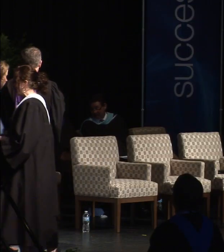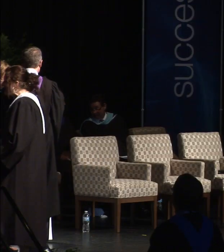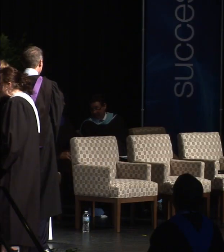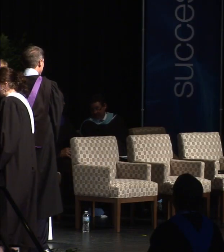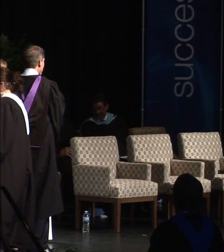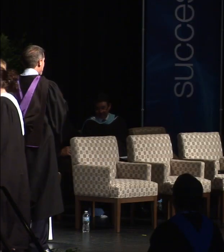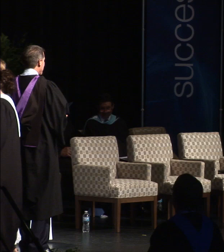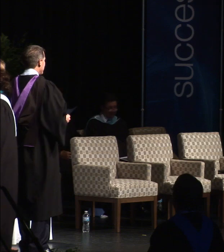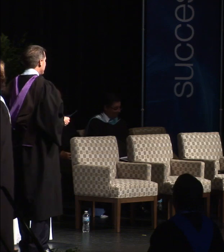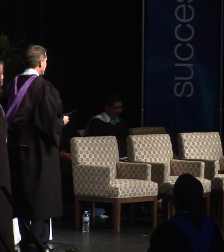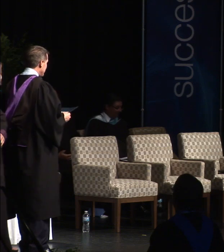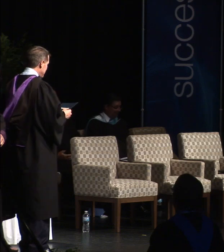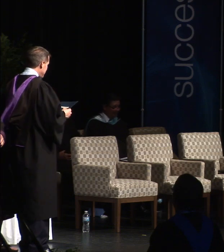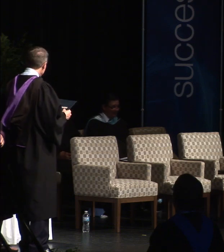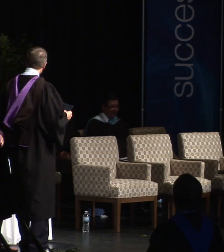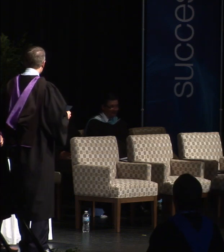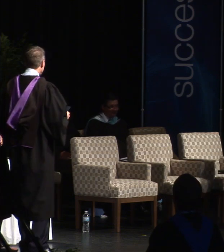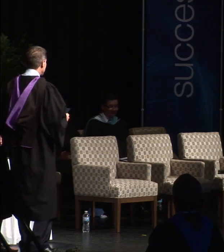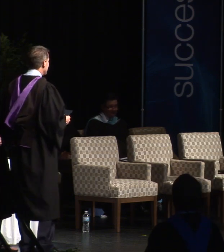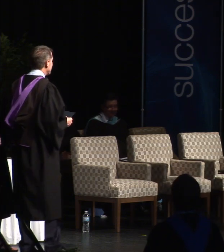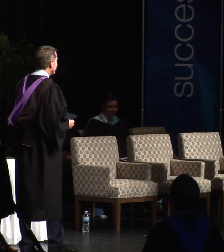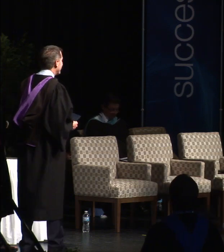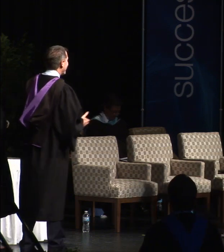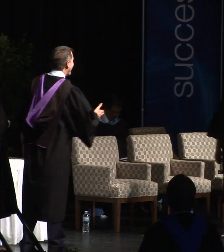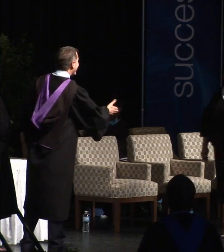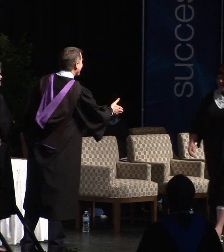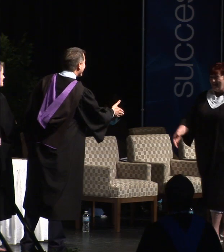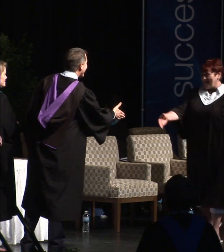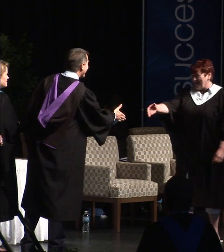Colleen Ann Warburton, honors.